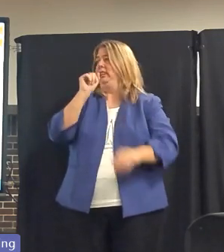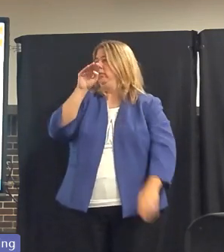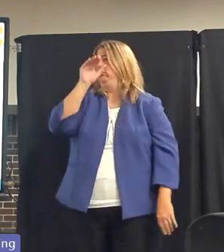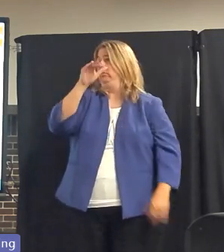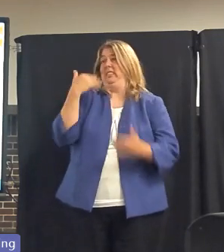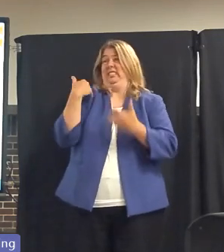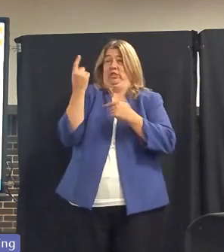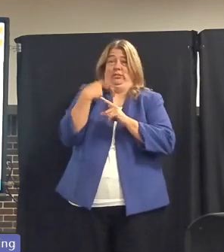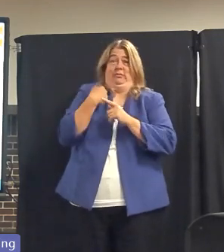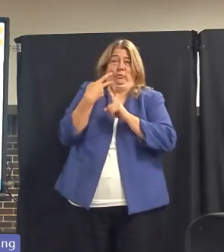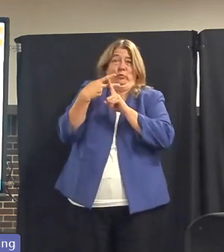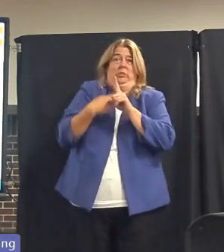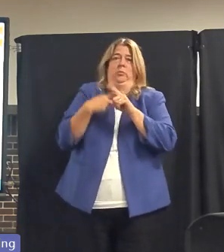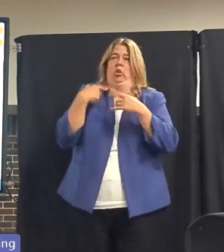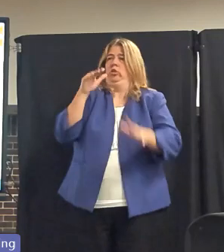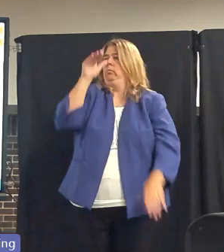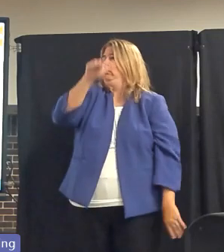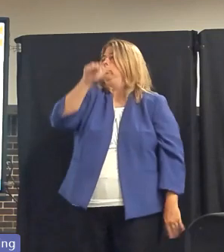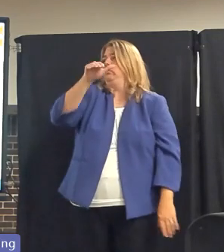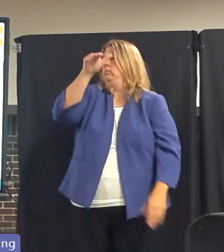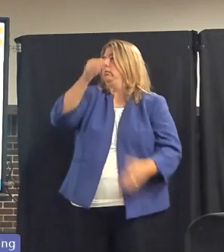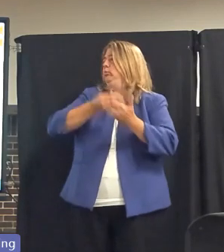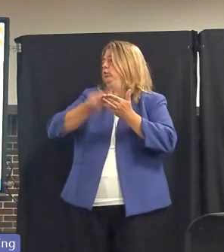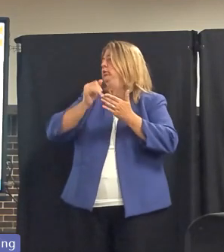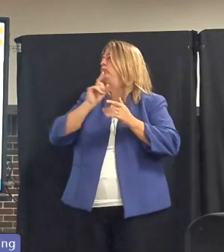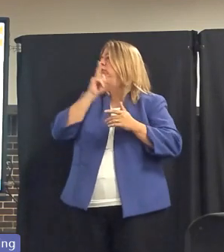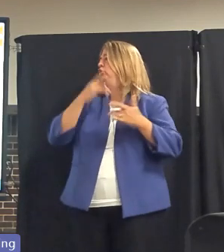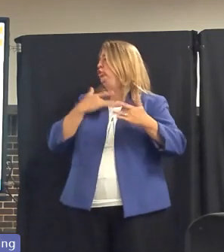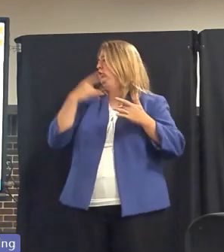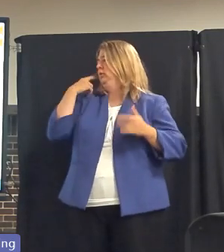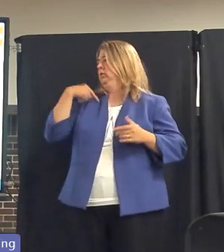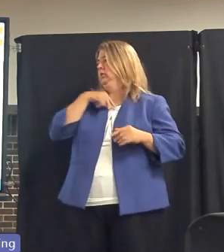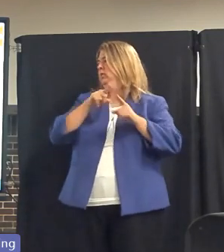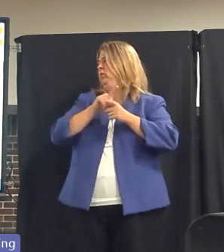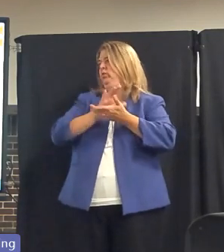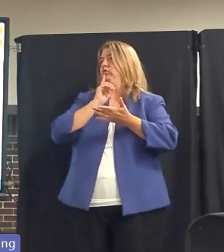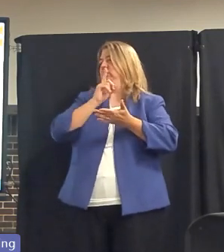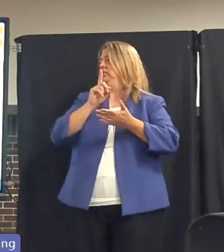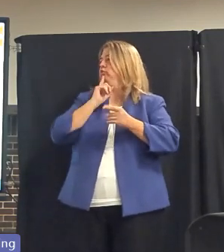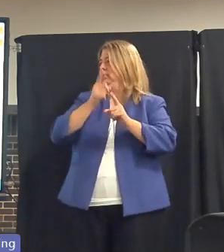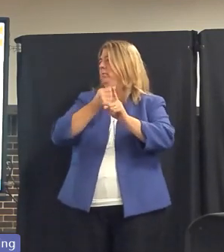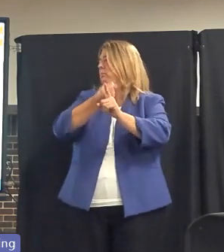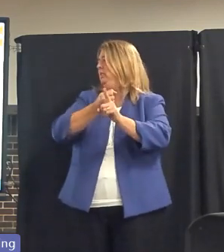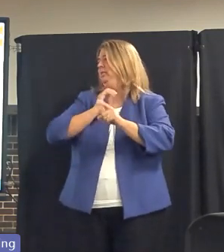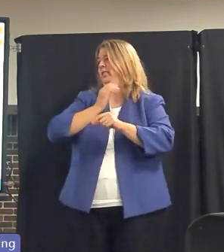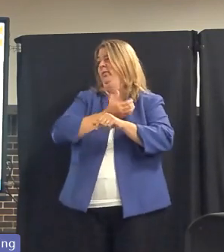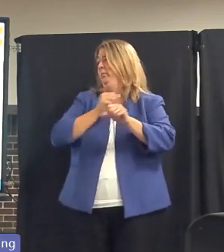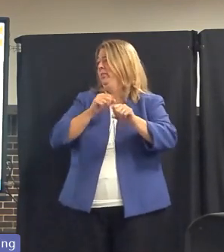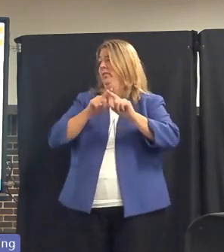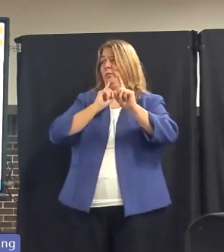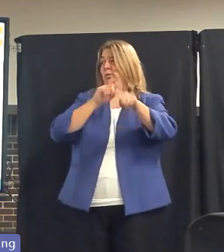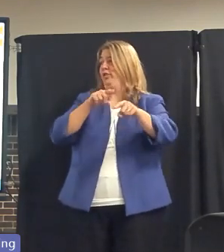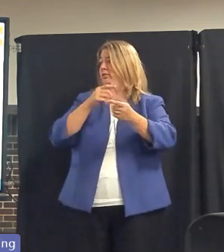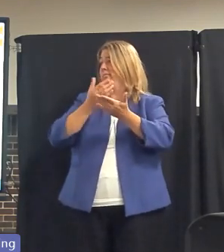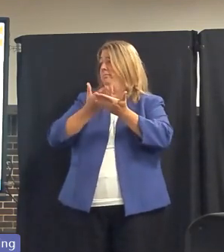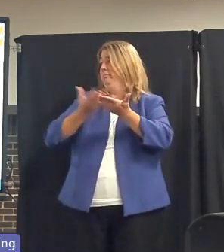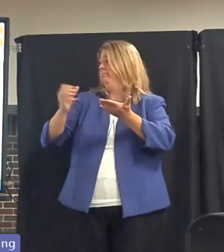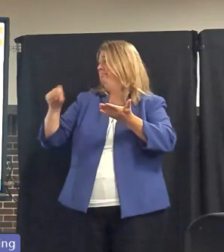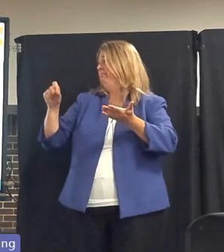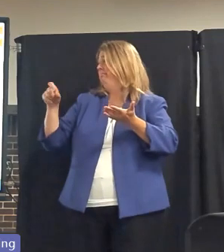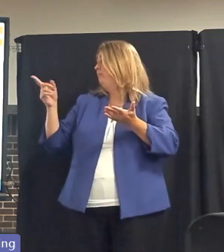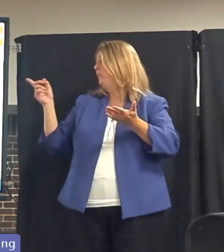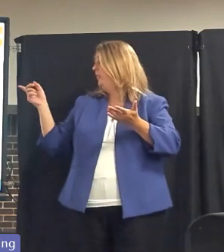energy, and this is something I'm going to continue to address with the educational vertical because it is a huge concern for us. This